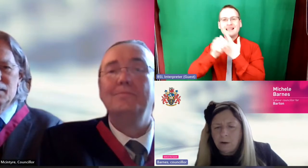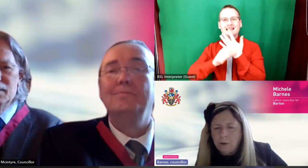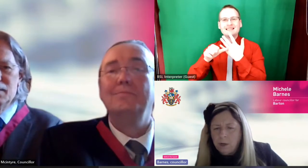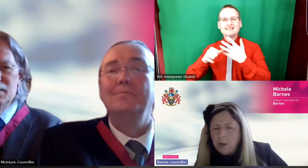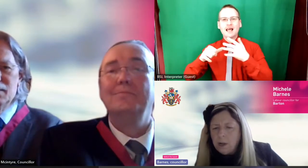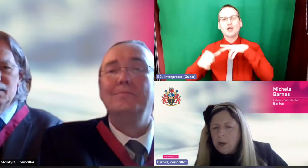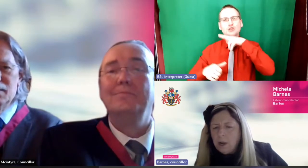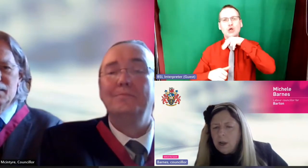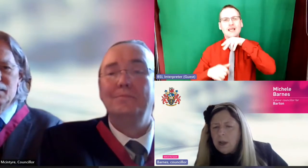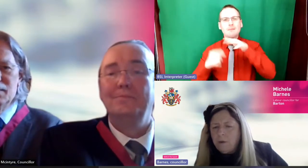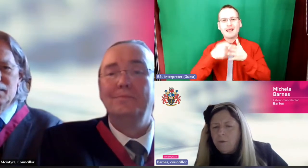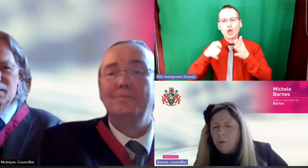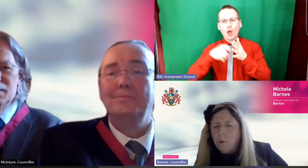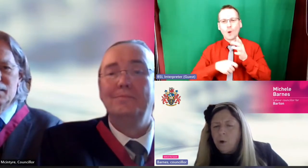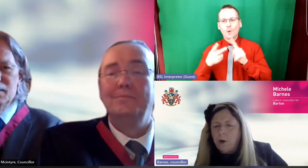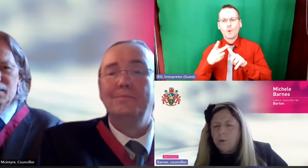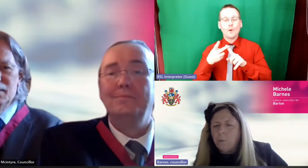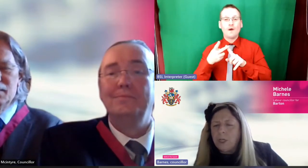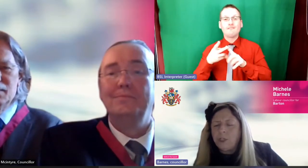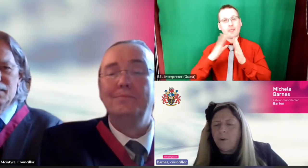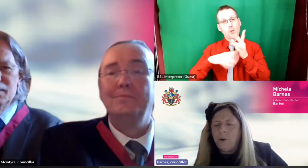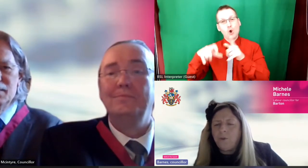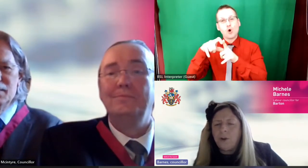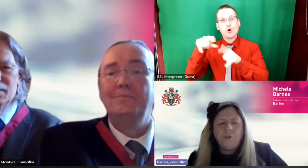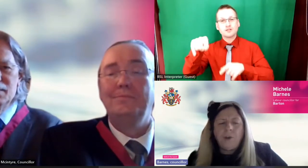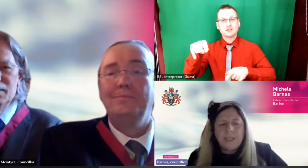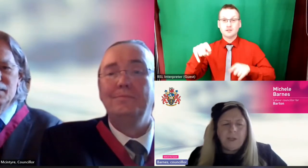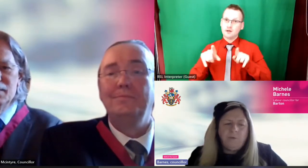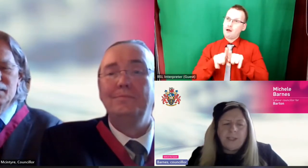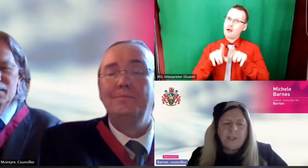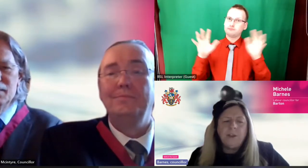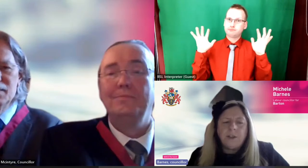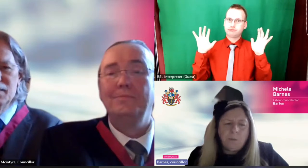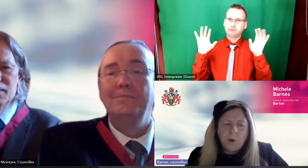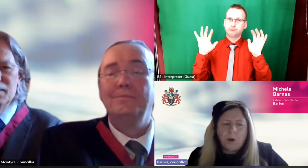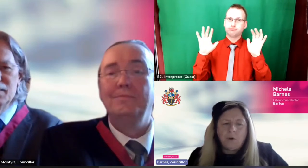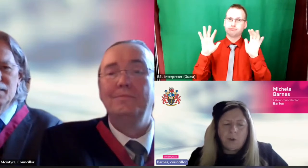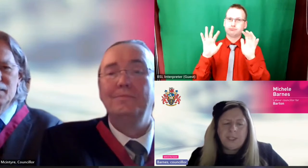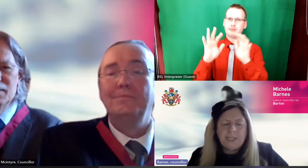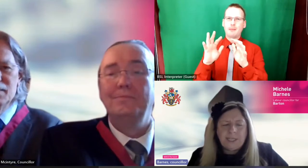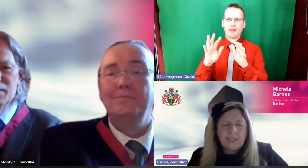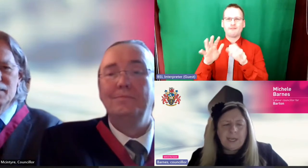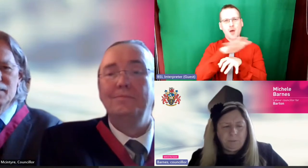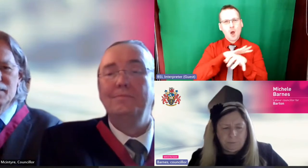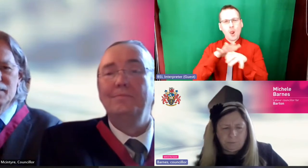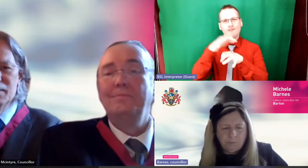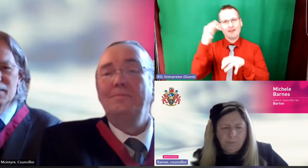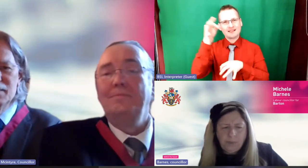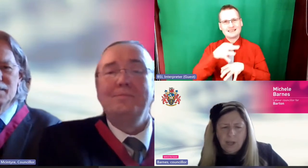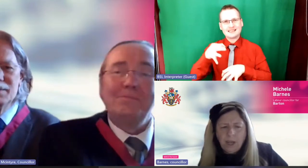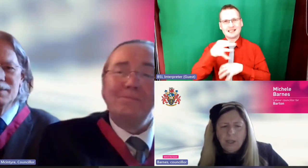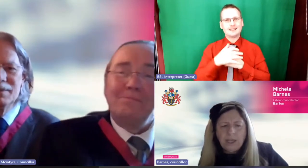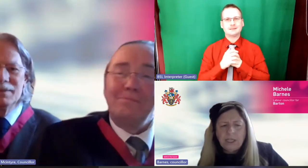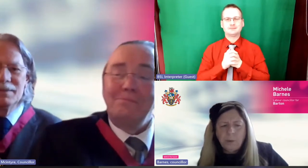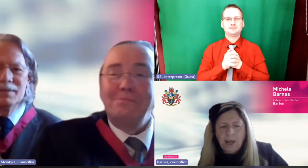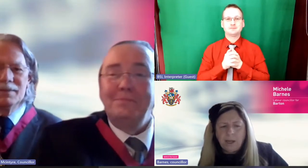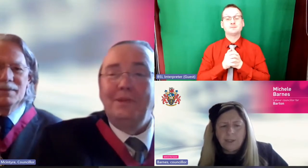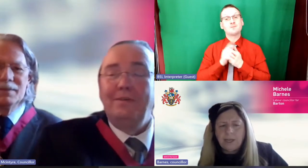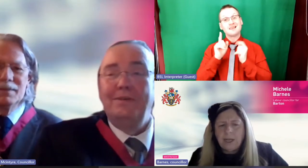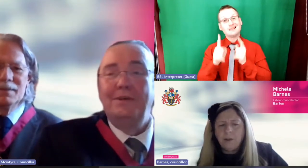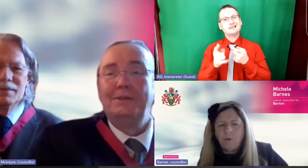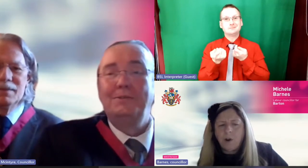bingo for the ward, which have often attracted residents from across the city. These